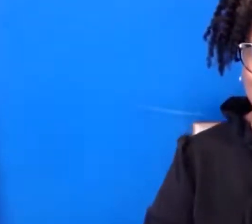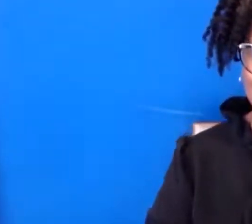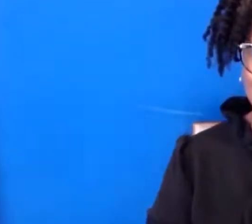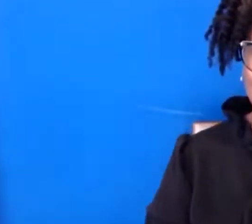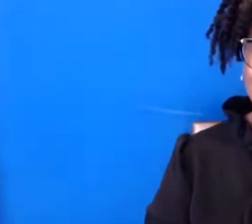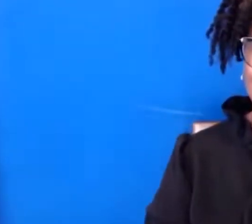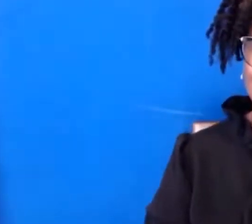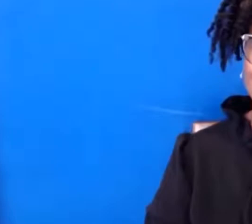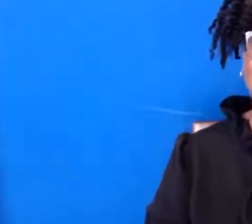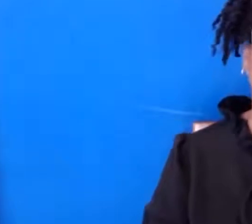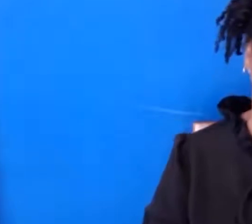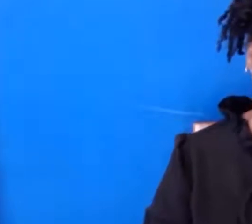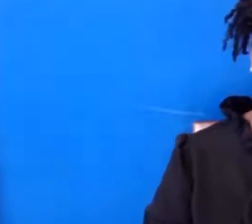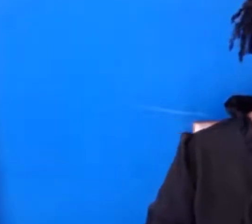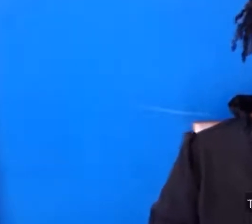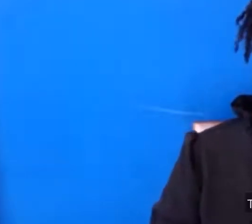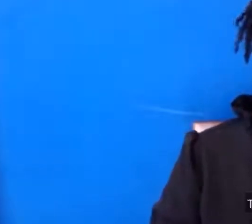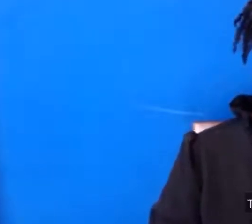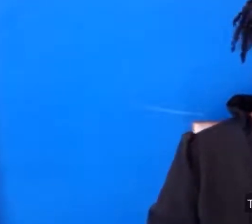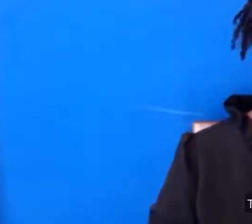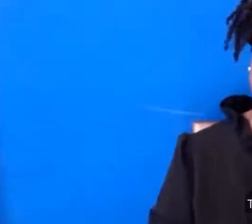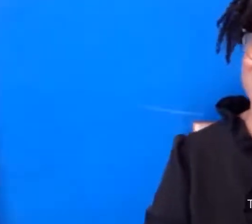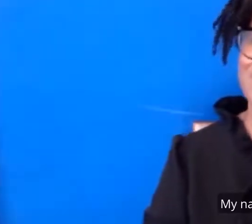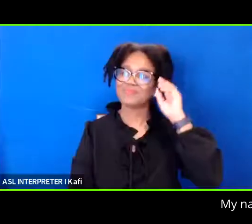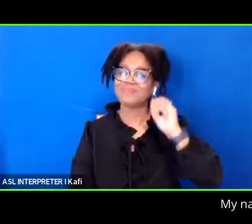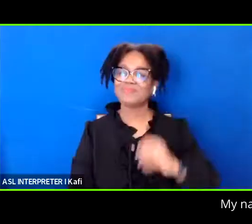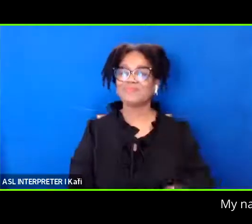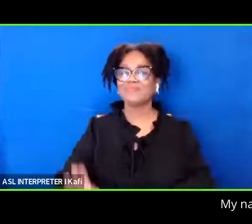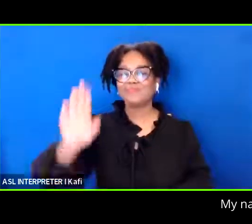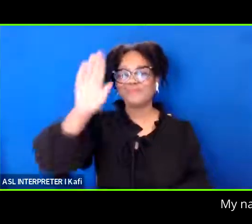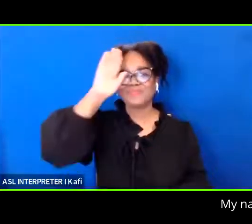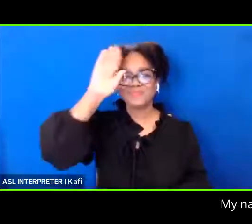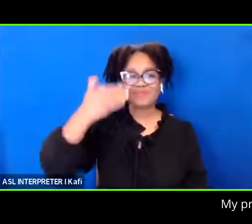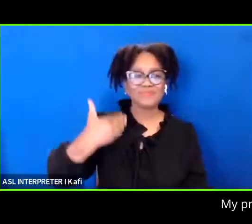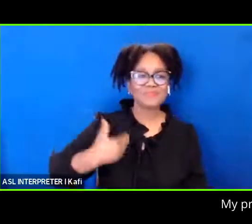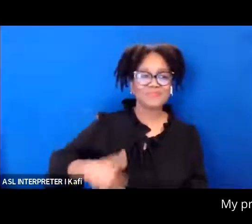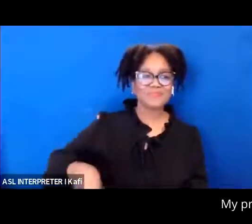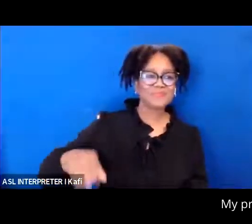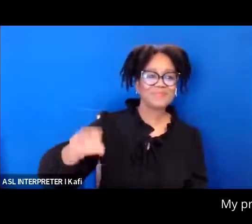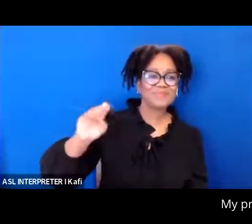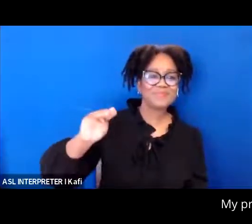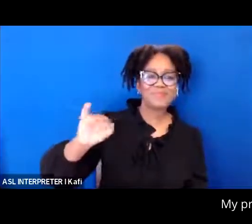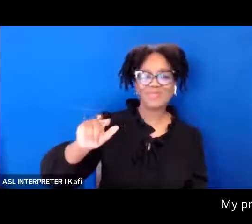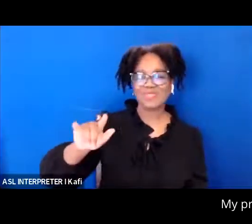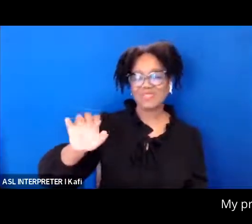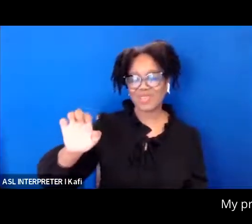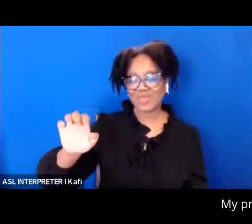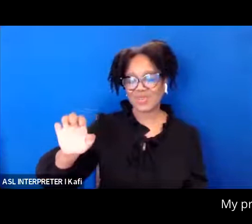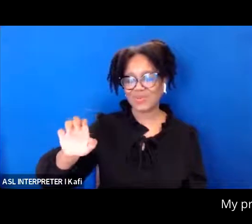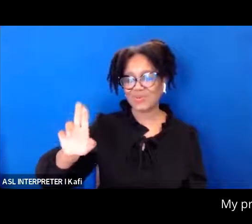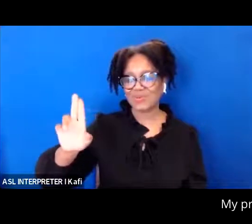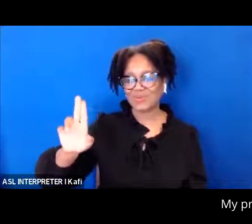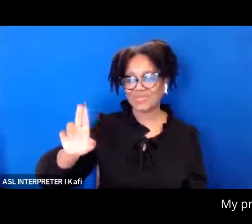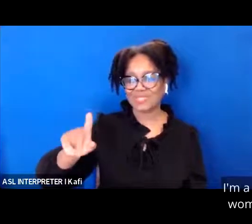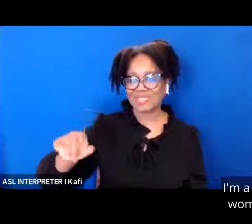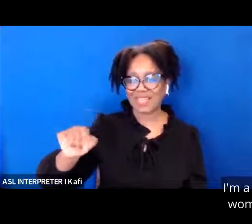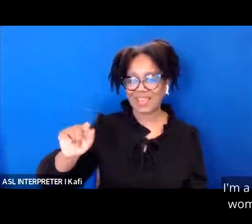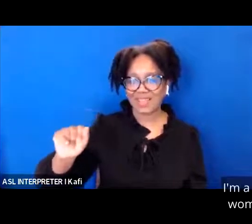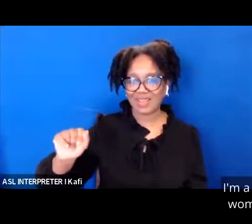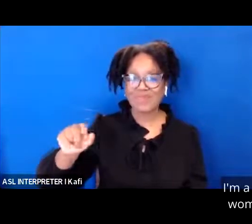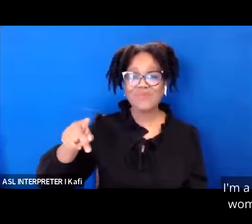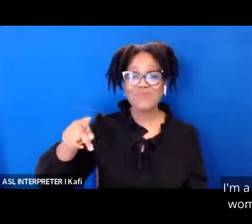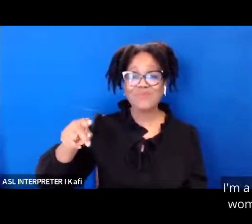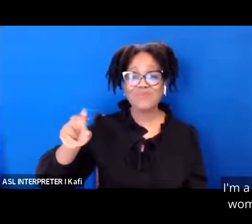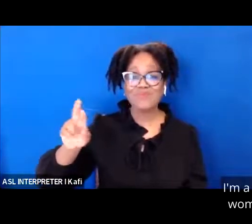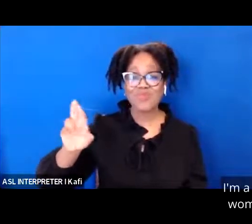hi everyone uh thank you jalen my name is michelle uzeta my pronouns are she her i'm a